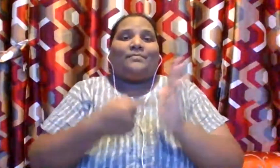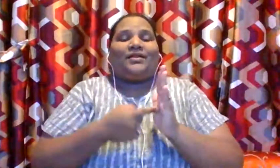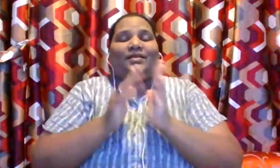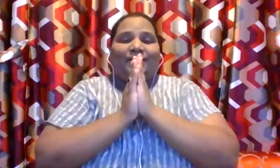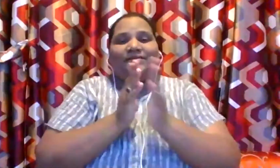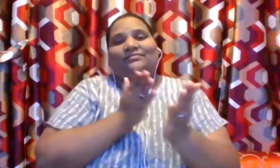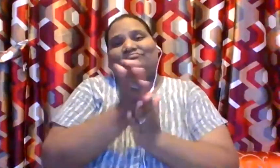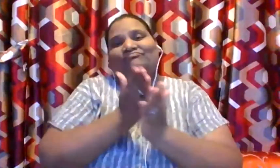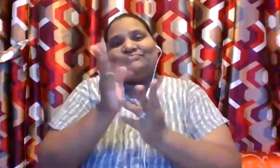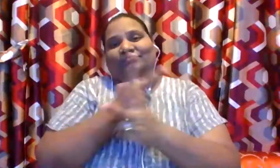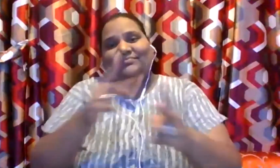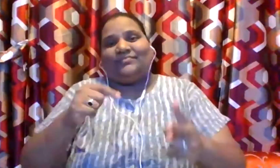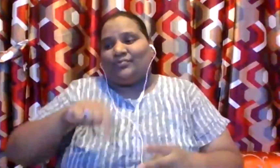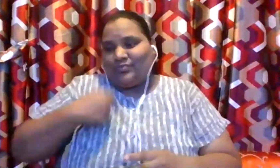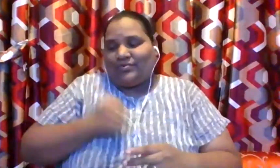our scriptures.